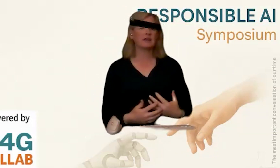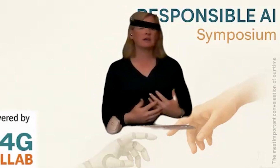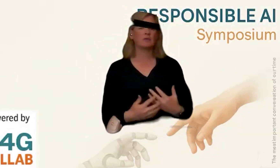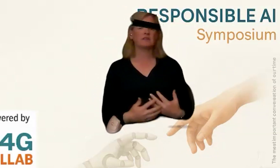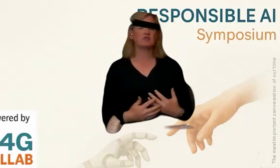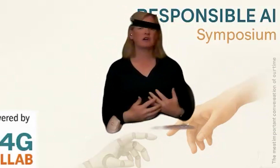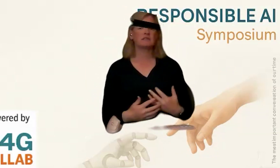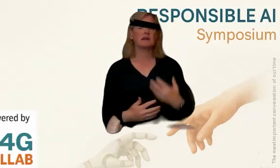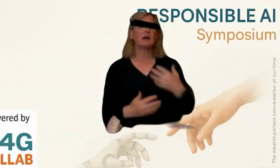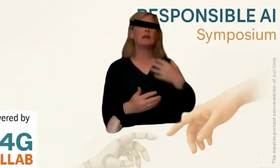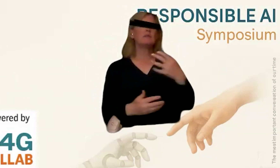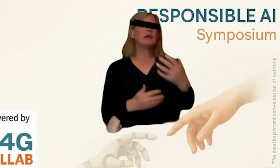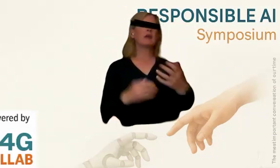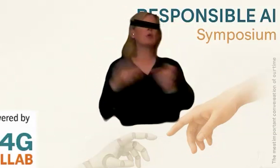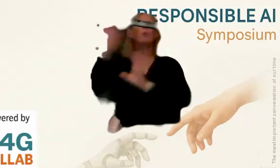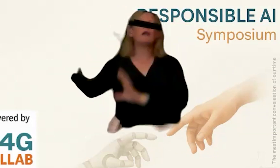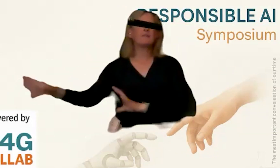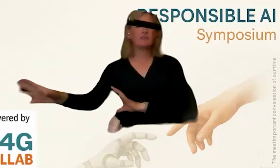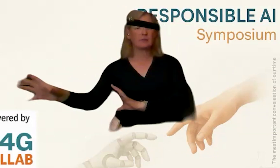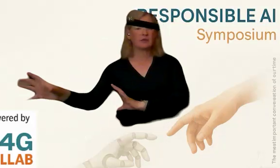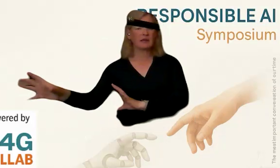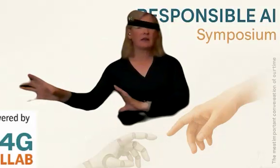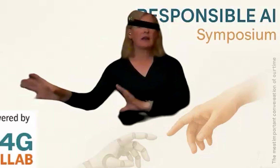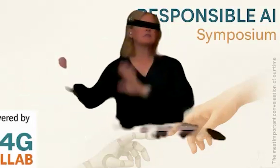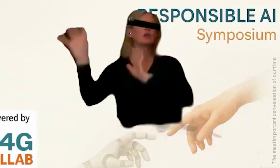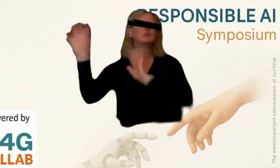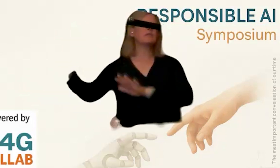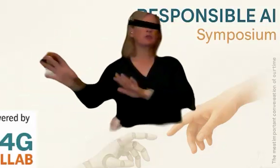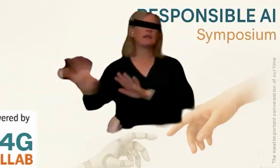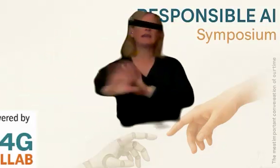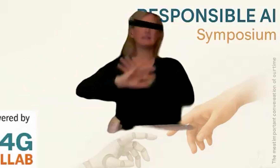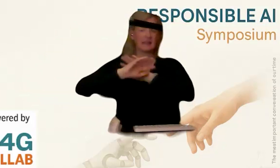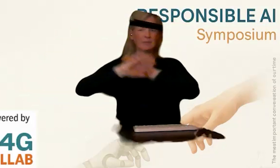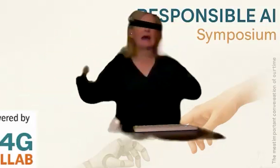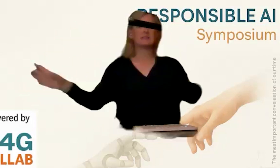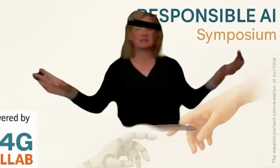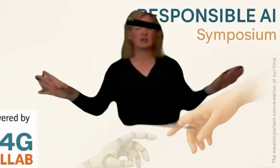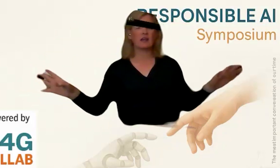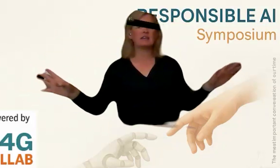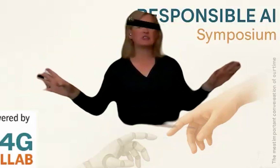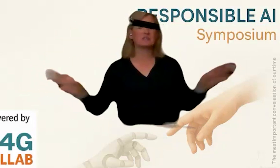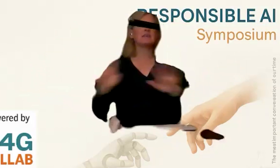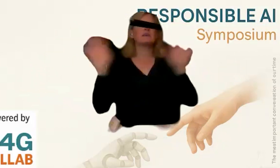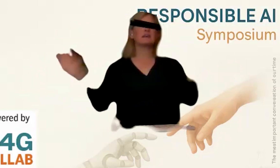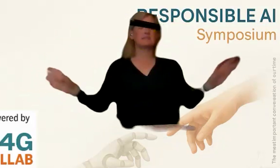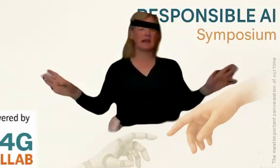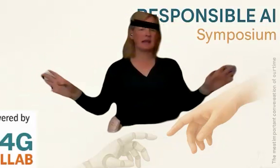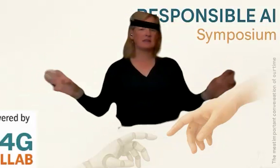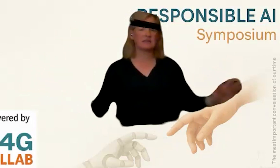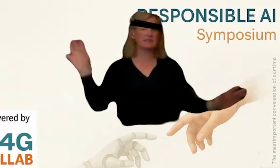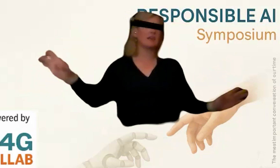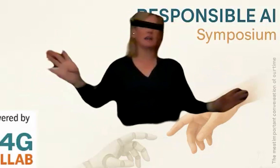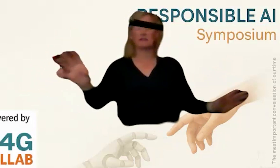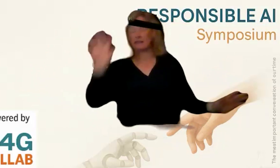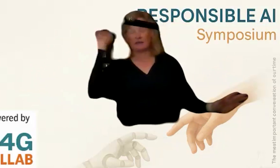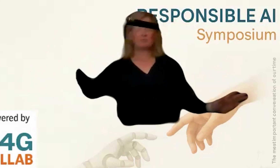new data within the trust, then whatever they're building, as long as we've agreed it passes our initial sniff test